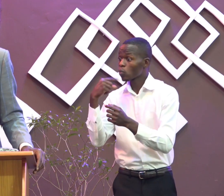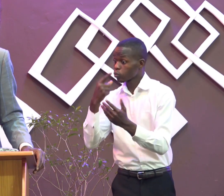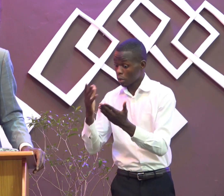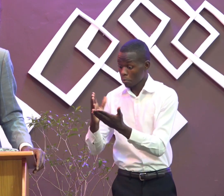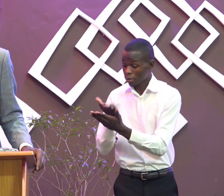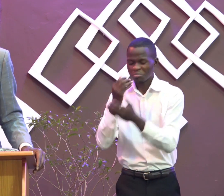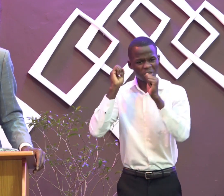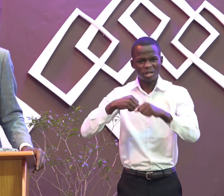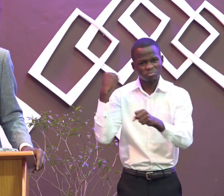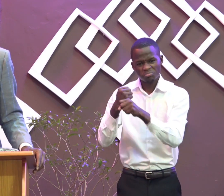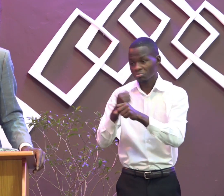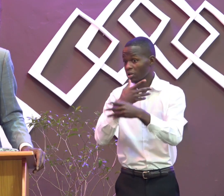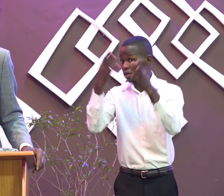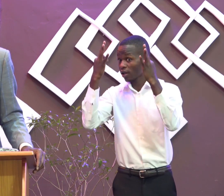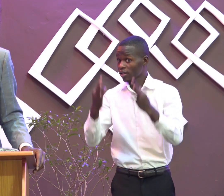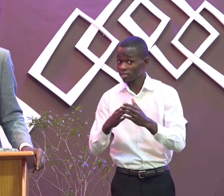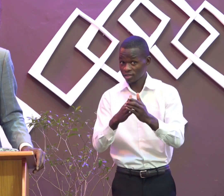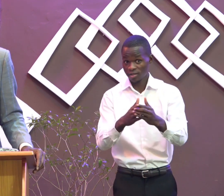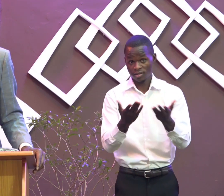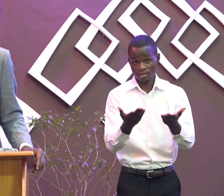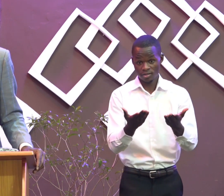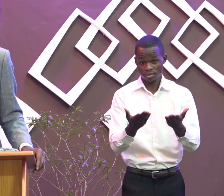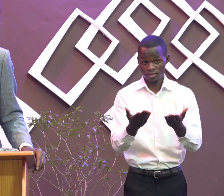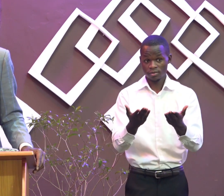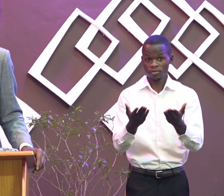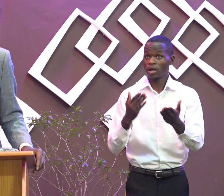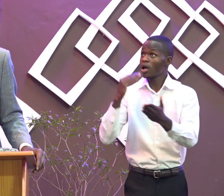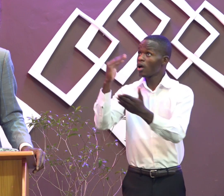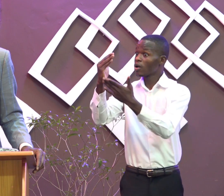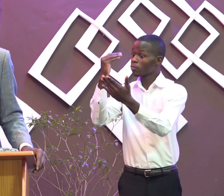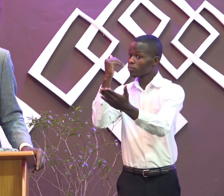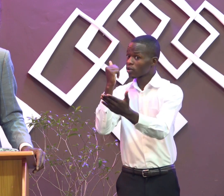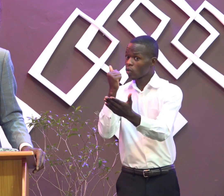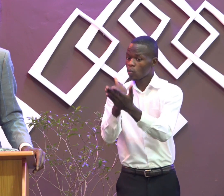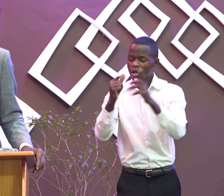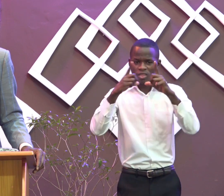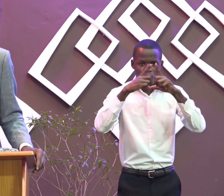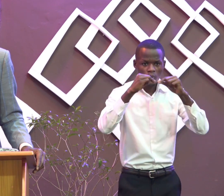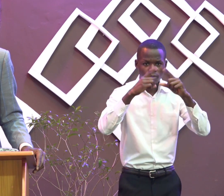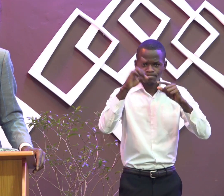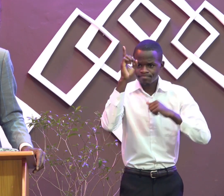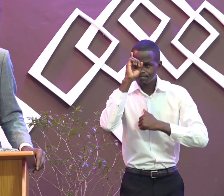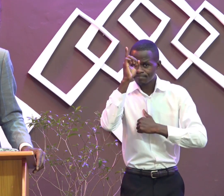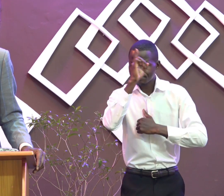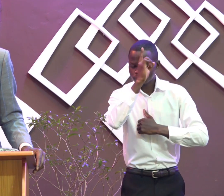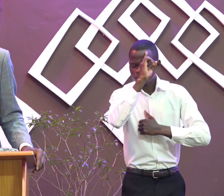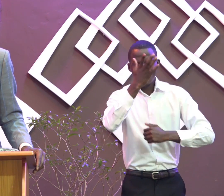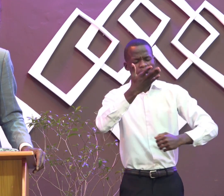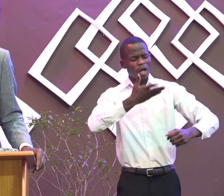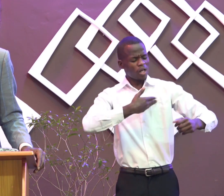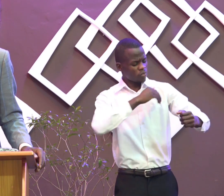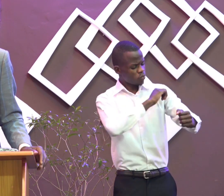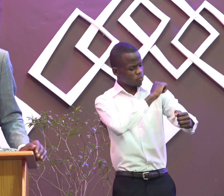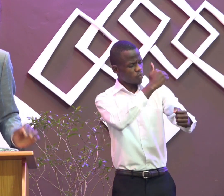kyayagala. Whoever is leading you can do anything that he wants. Kubanga ekigambo kya Kabaka kirina obuyinza. Era ani